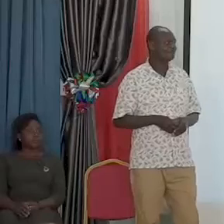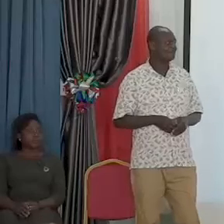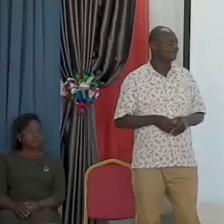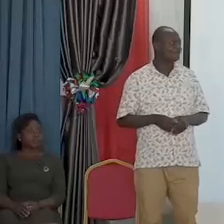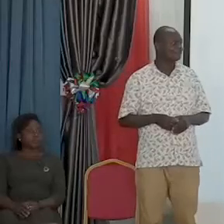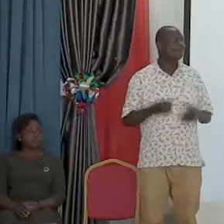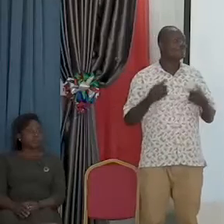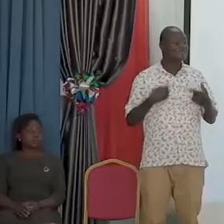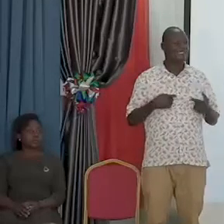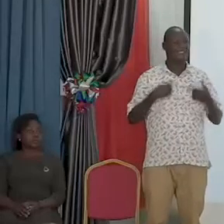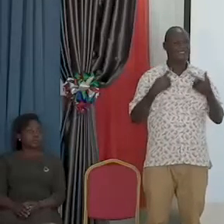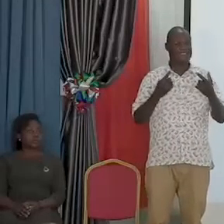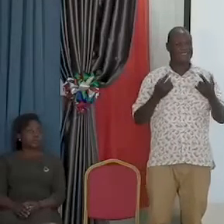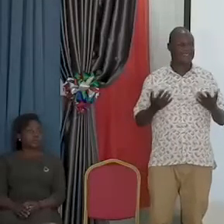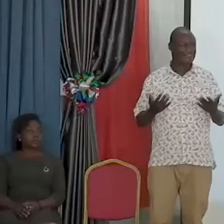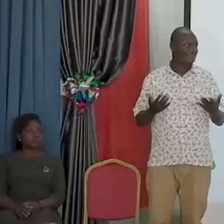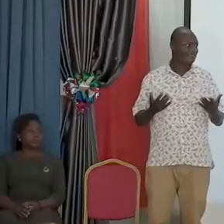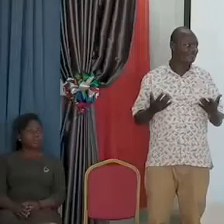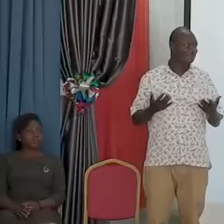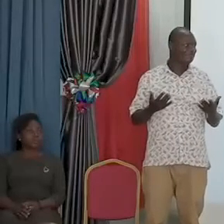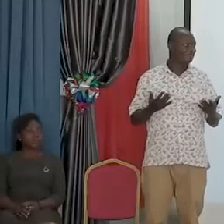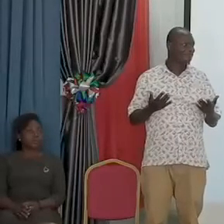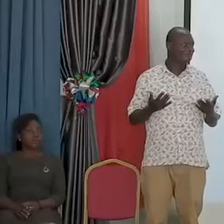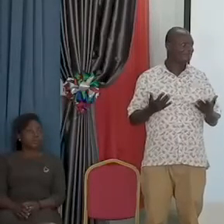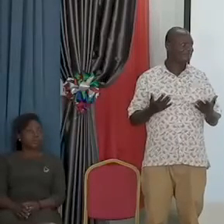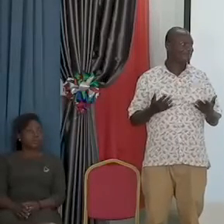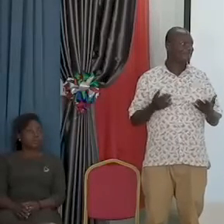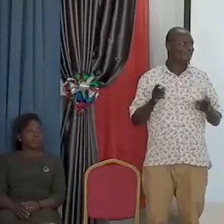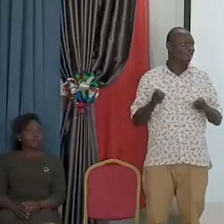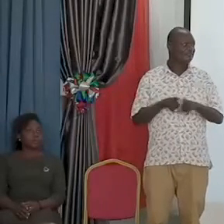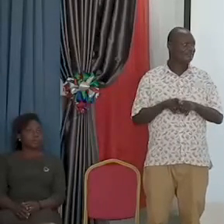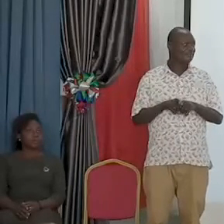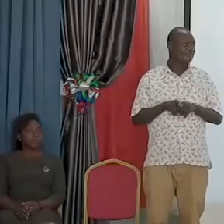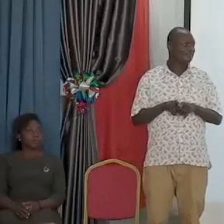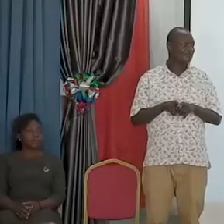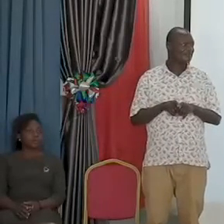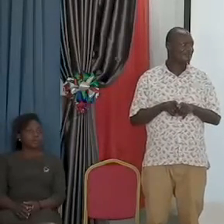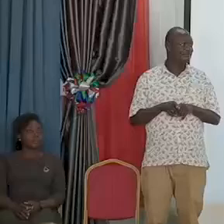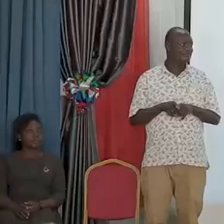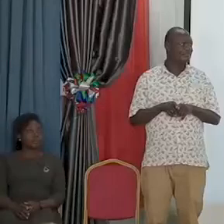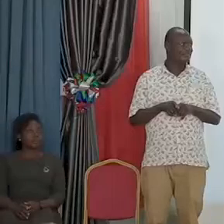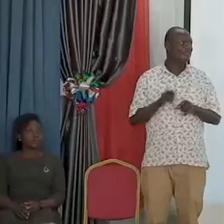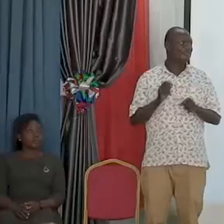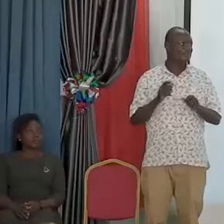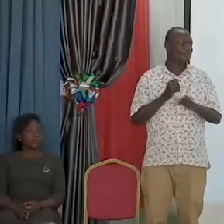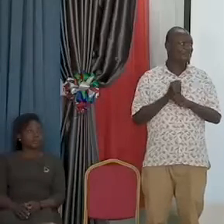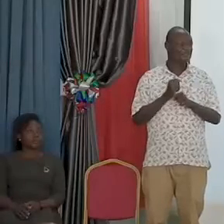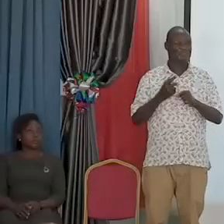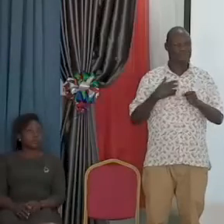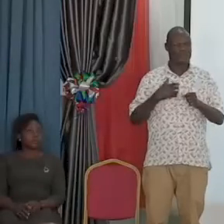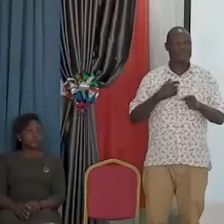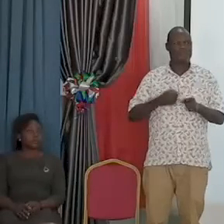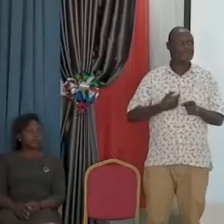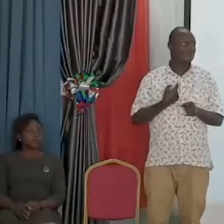I will say this. I love the call and answer that you guys are doing, so I'm going to do my own.